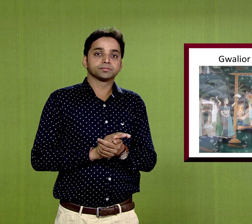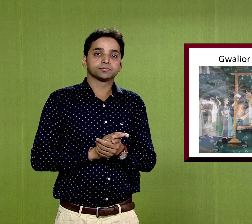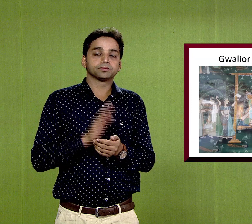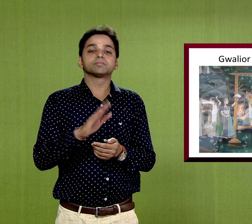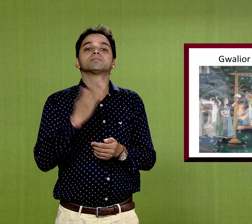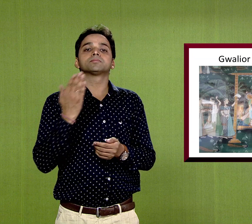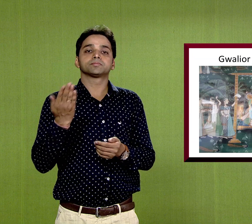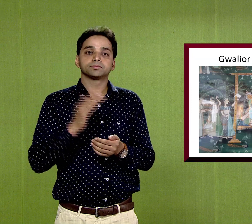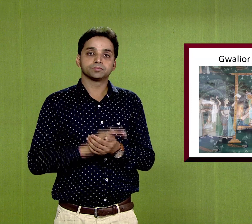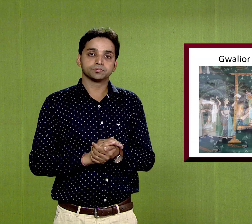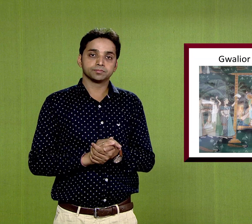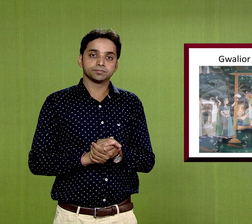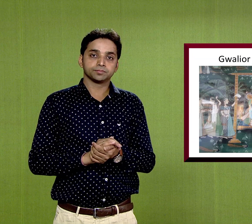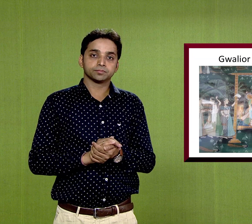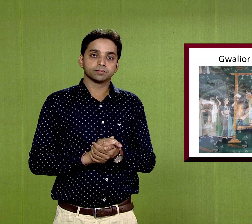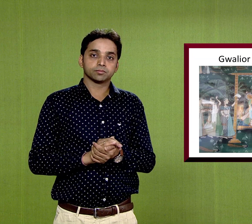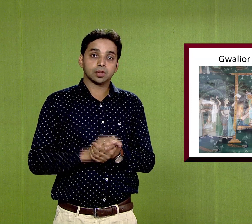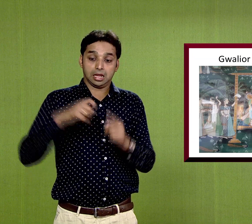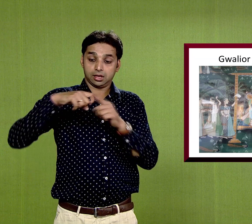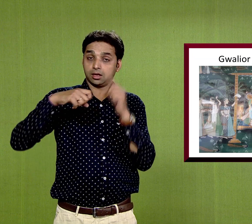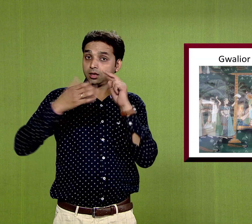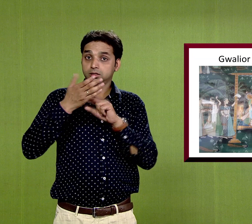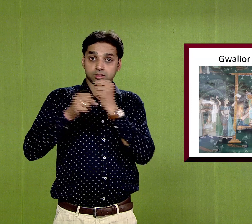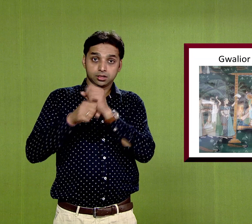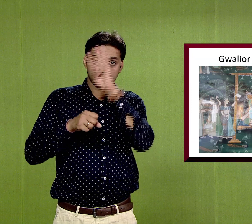and King Akbar.